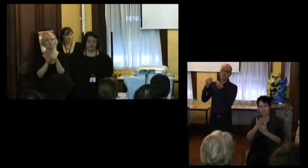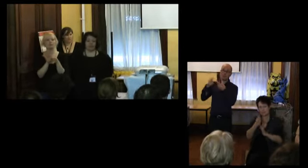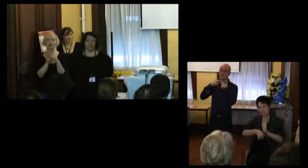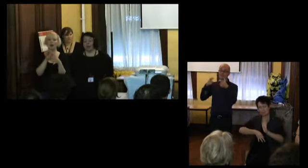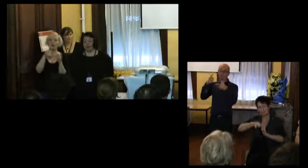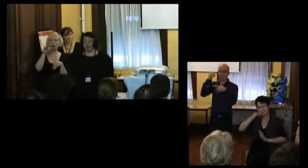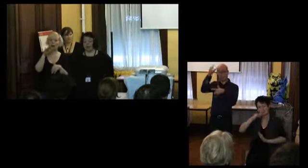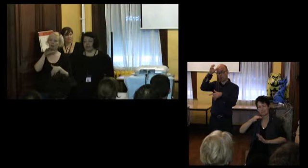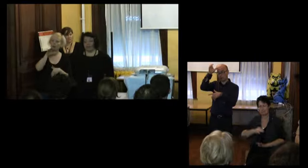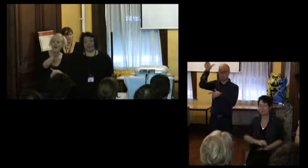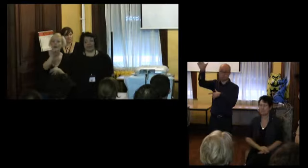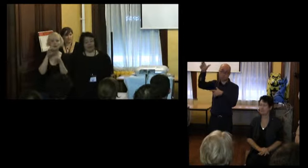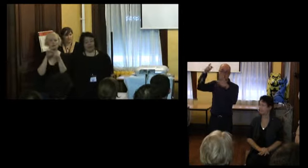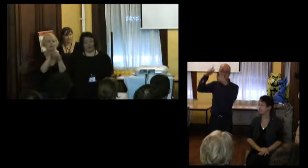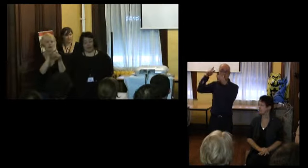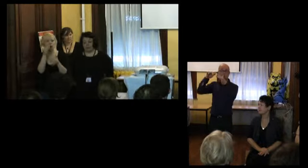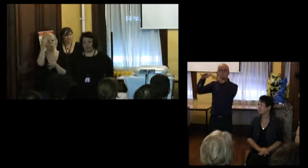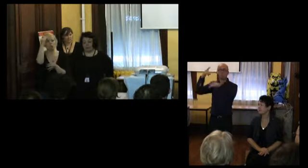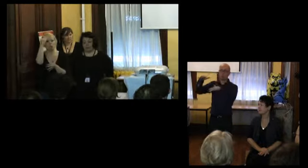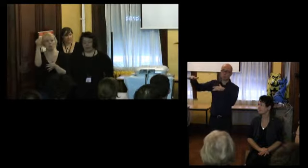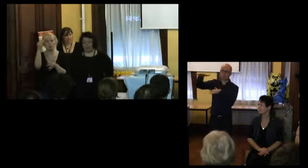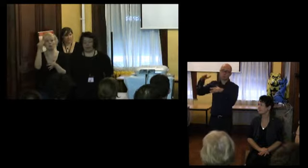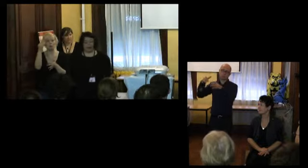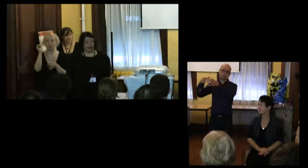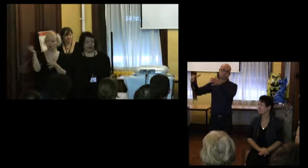knowledge for deaf people.